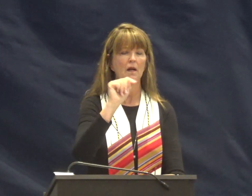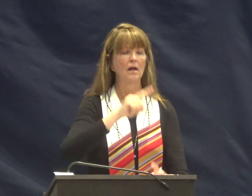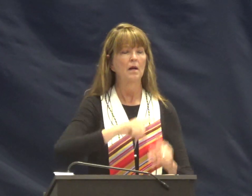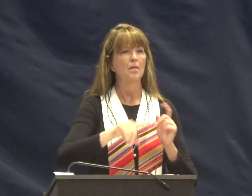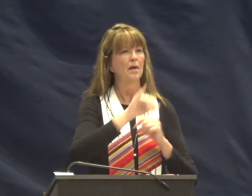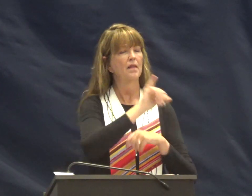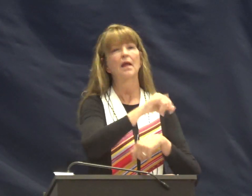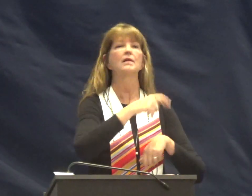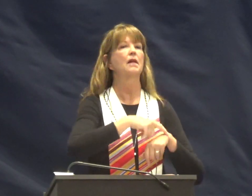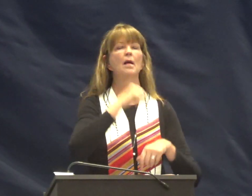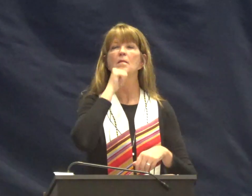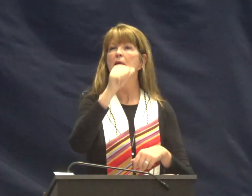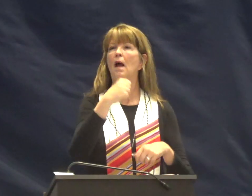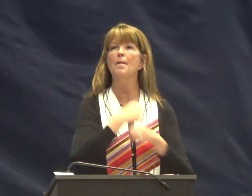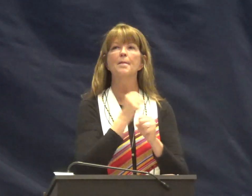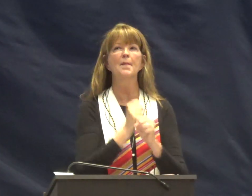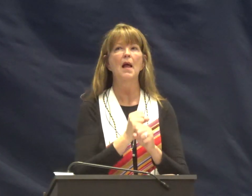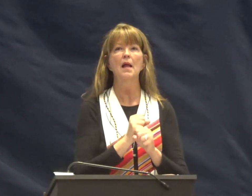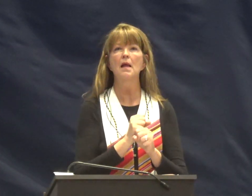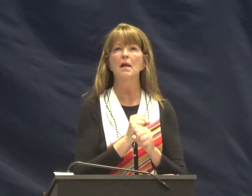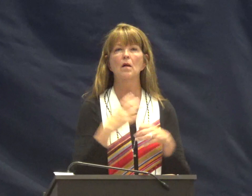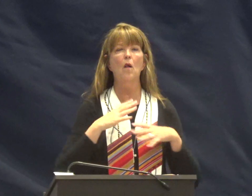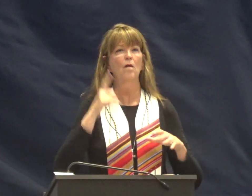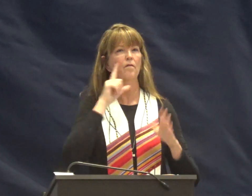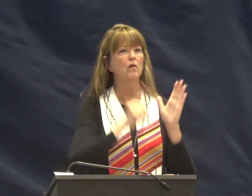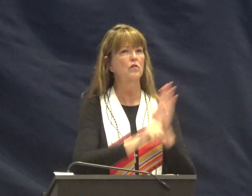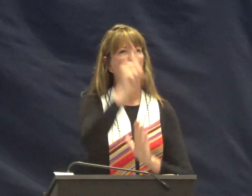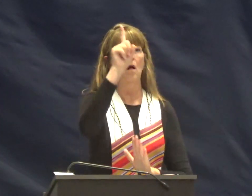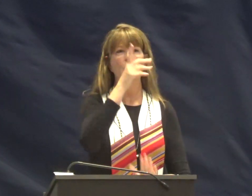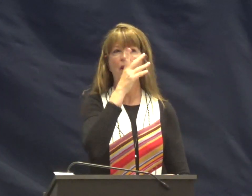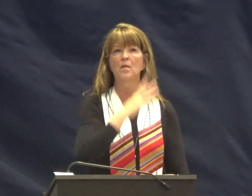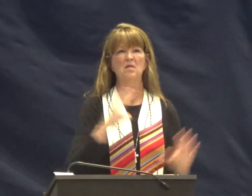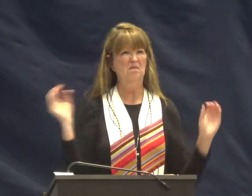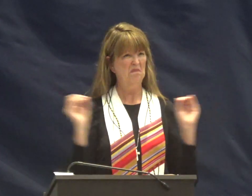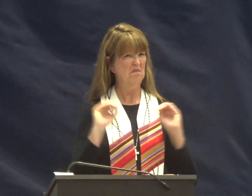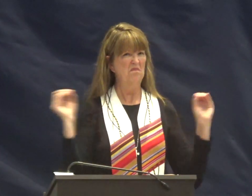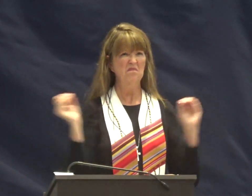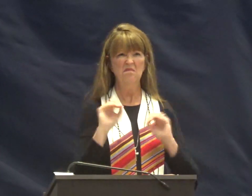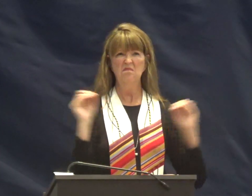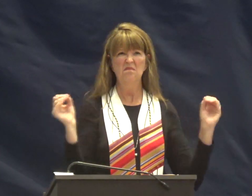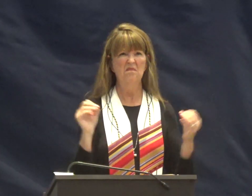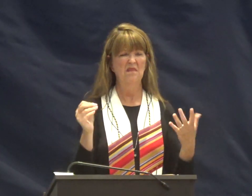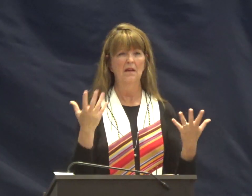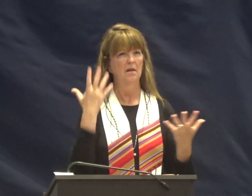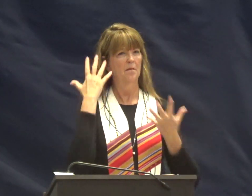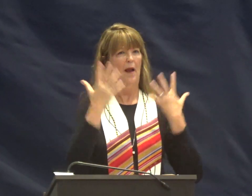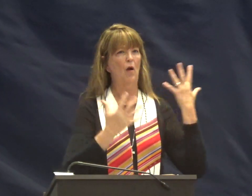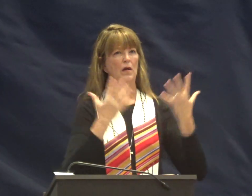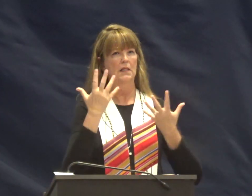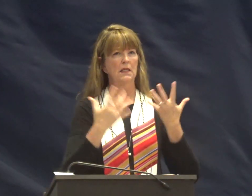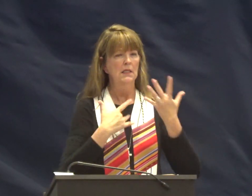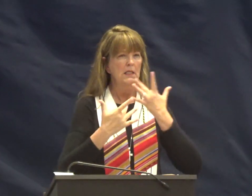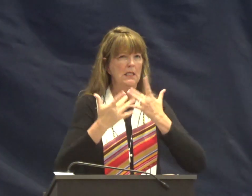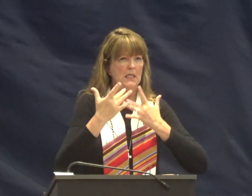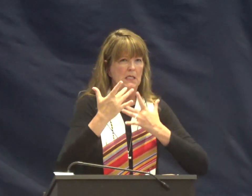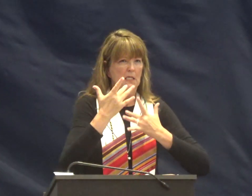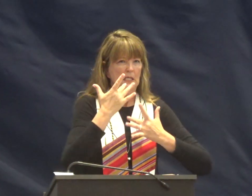You know, I was 6 foot tall, 6 feet tall at the time. I'm still 6 foot tall. And there were not any other tall women around,